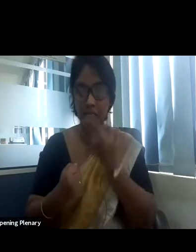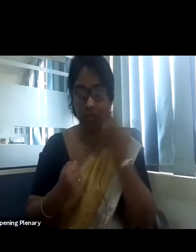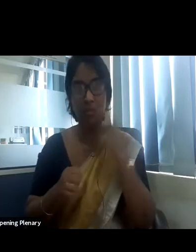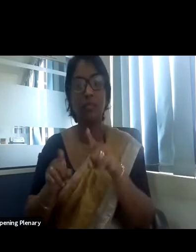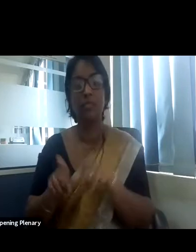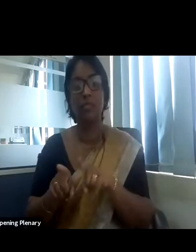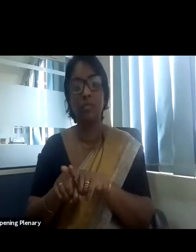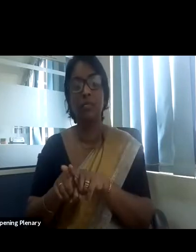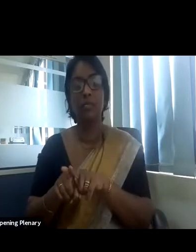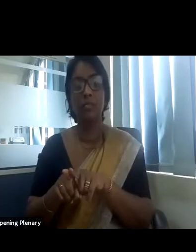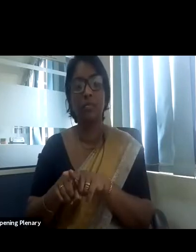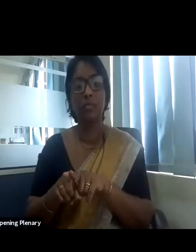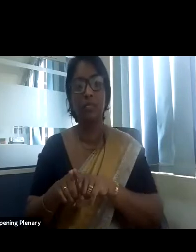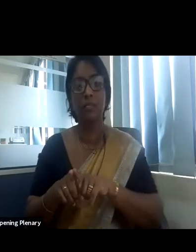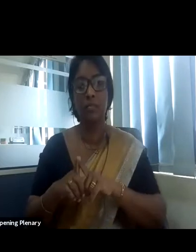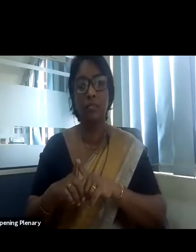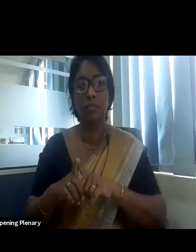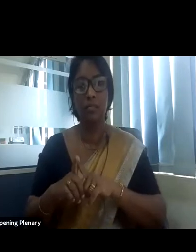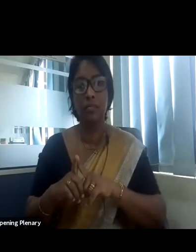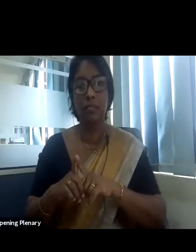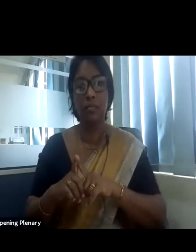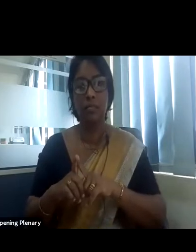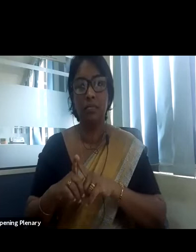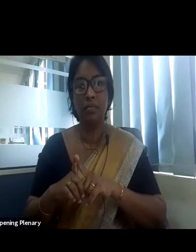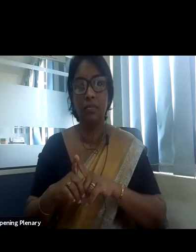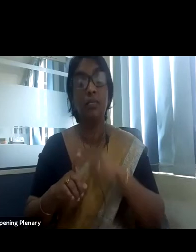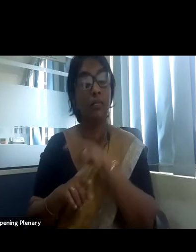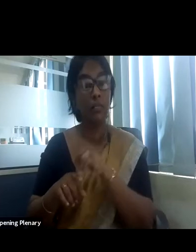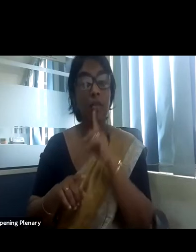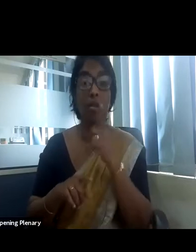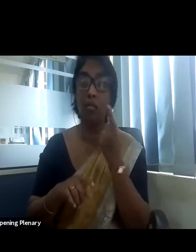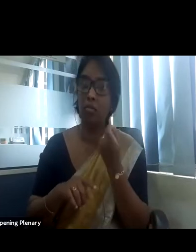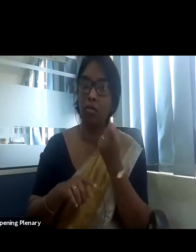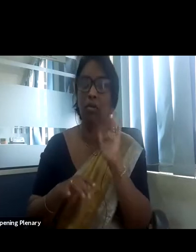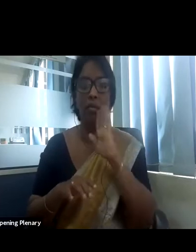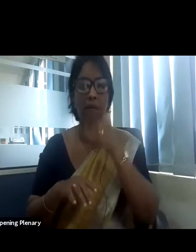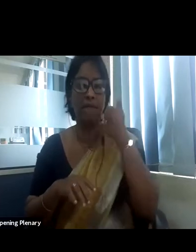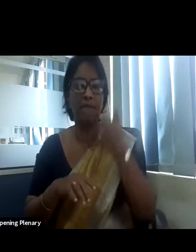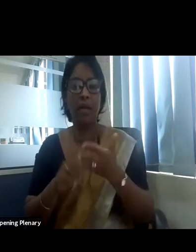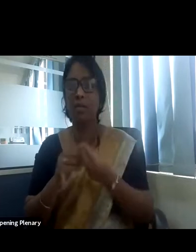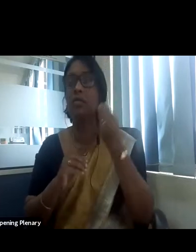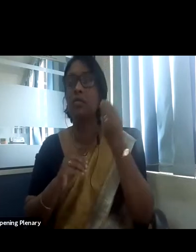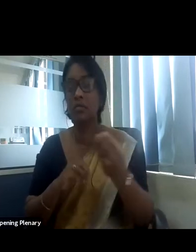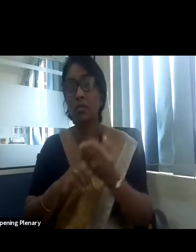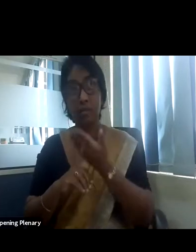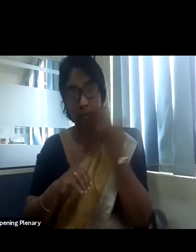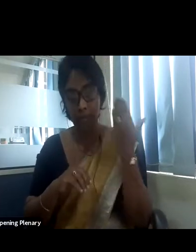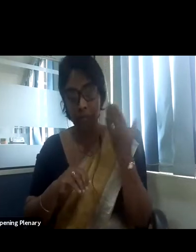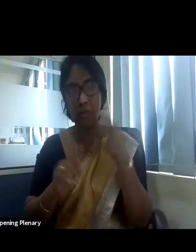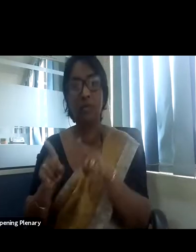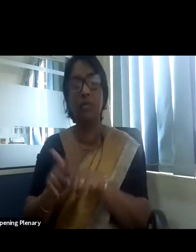yield value for money, taking into account not just financial costs and efficiency, but longer-term fiscal implications.